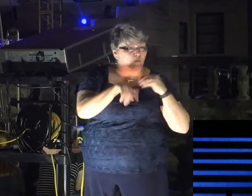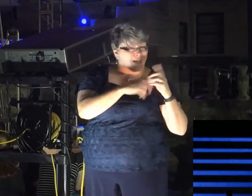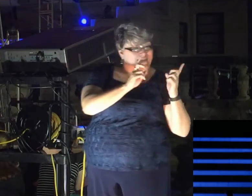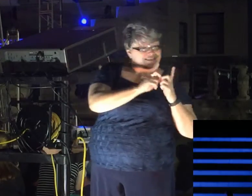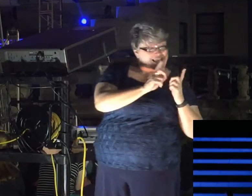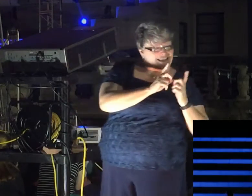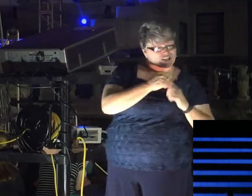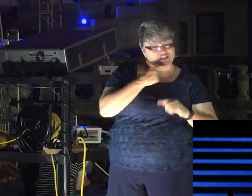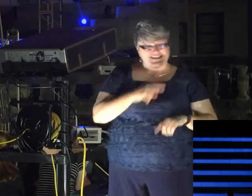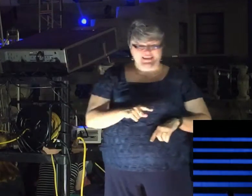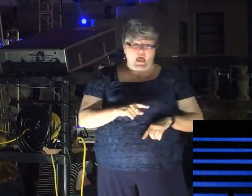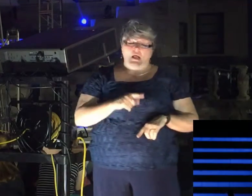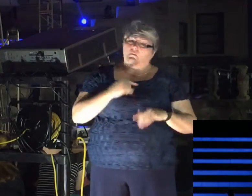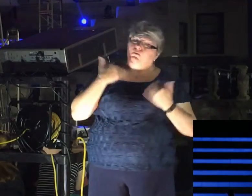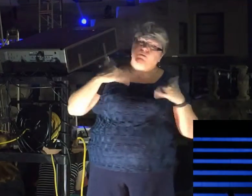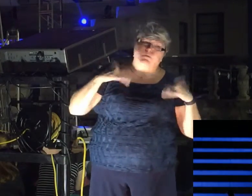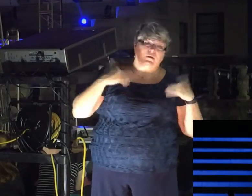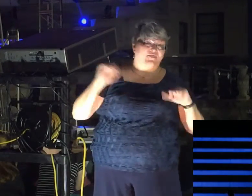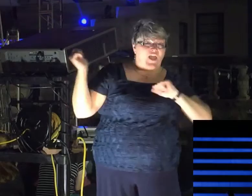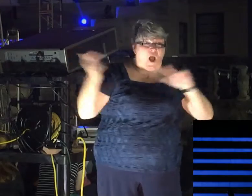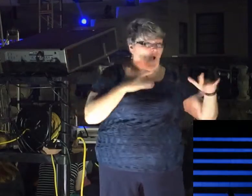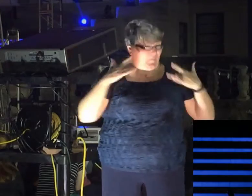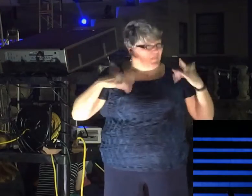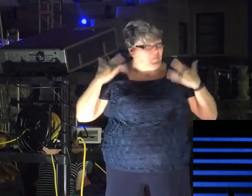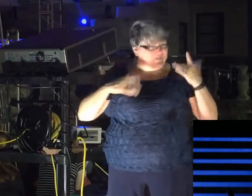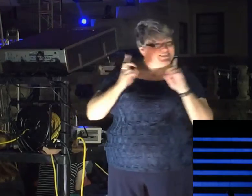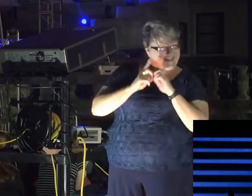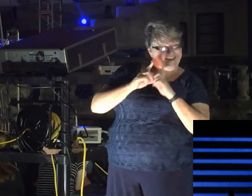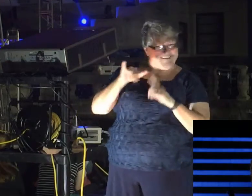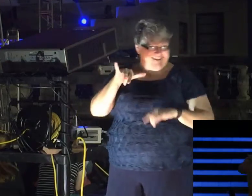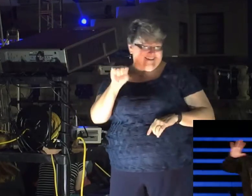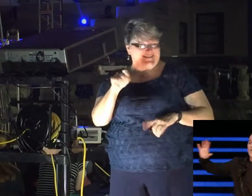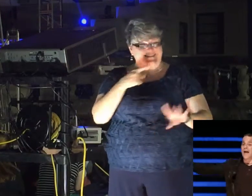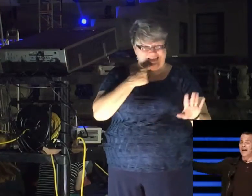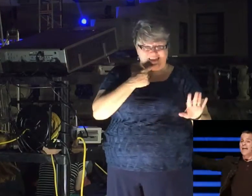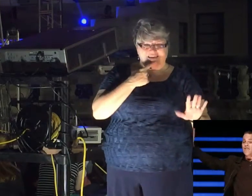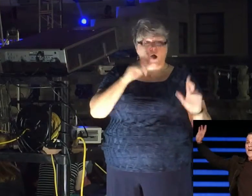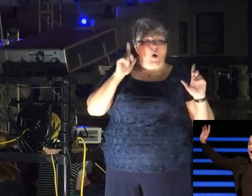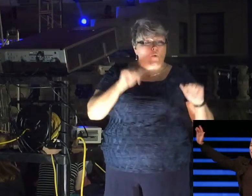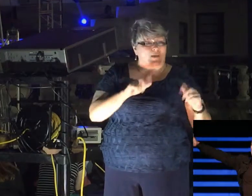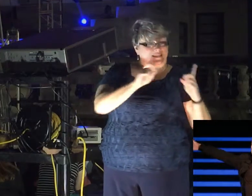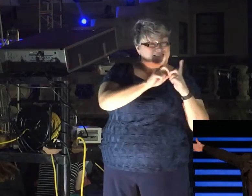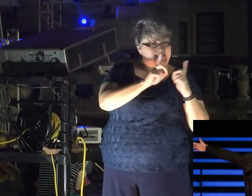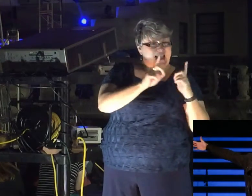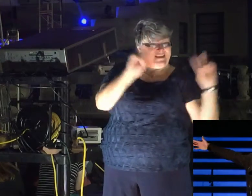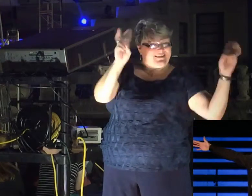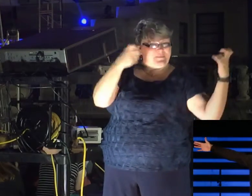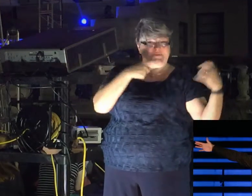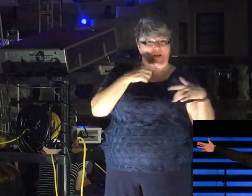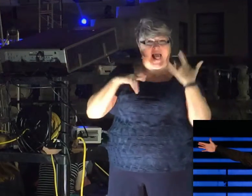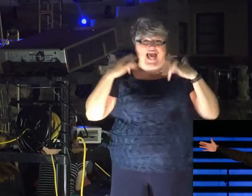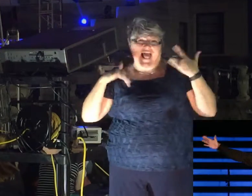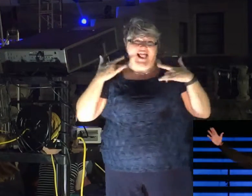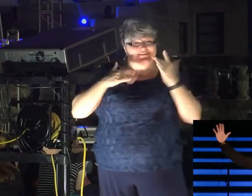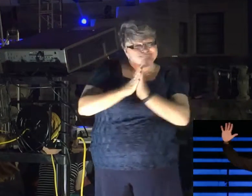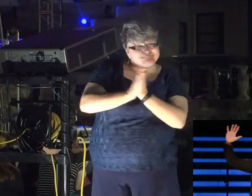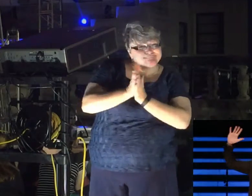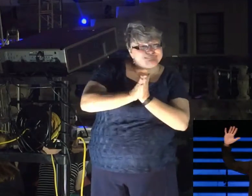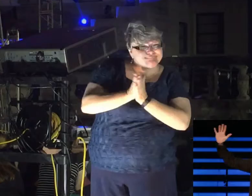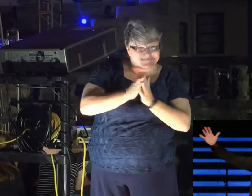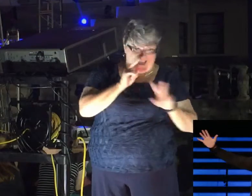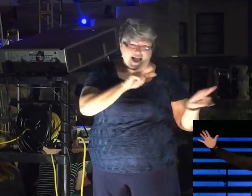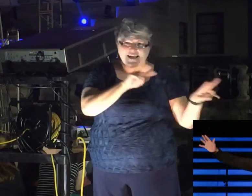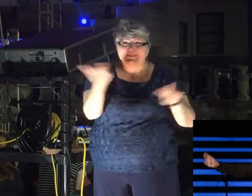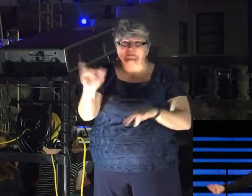interviewed about dating, she said, far and away, they all get excited. She said, whenever dating comes up, you see